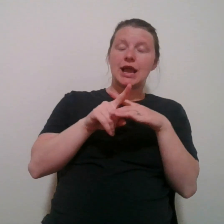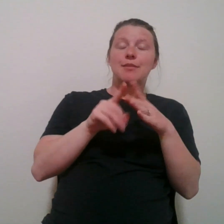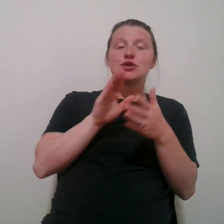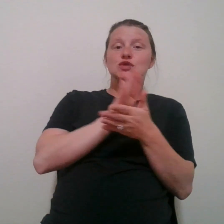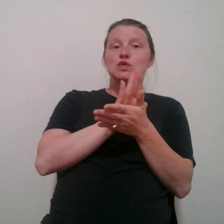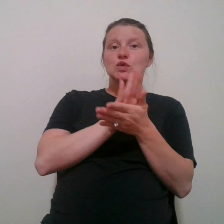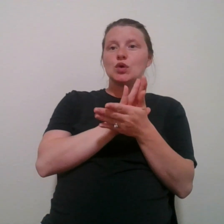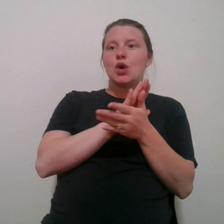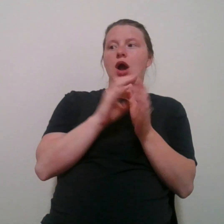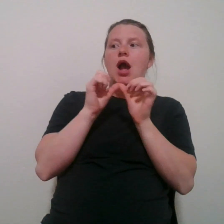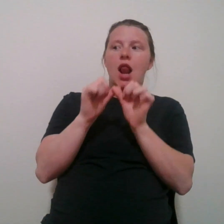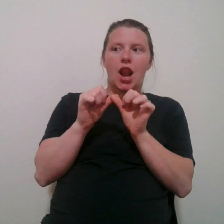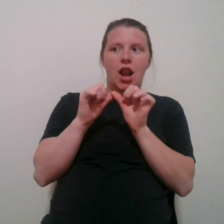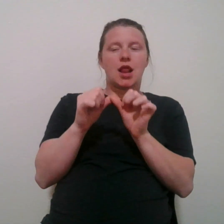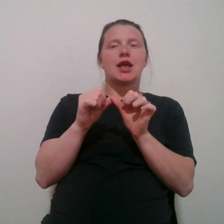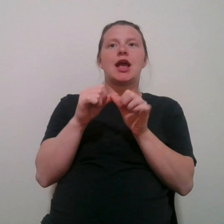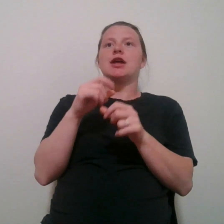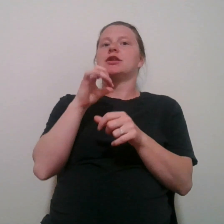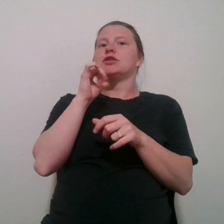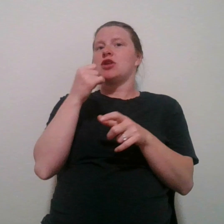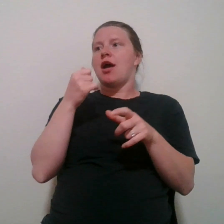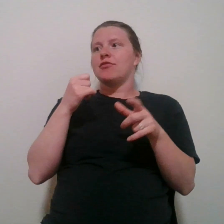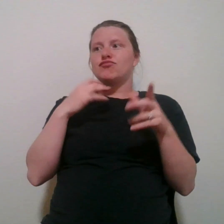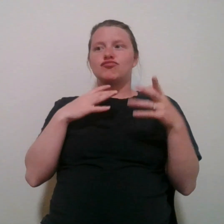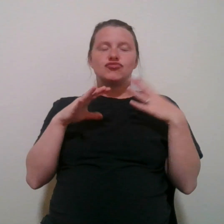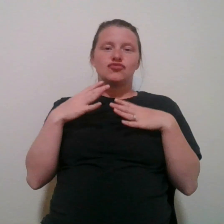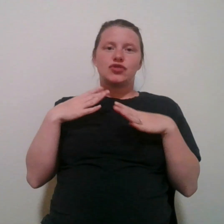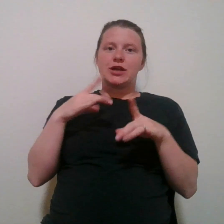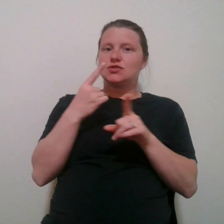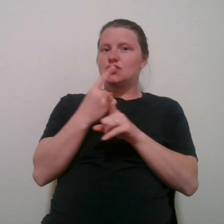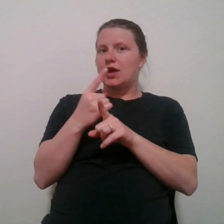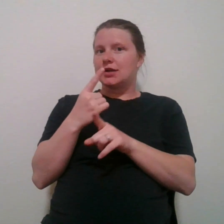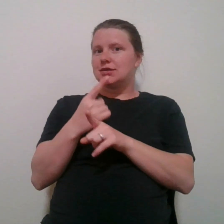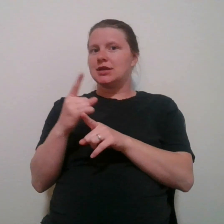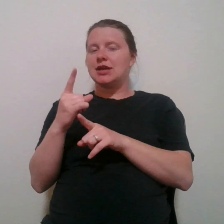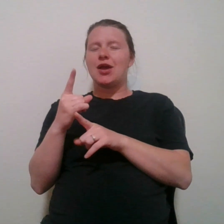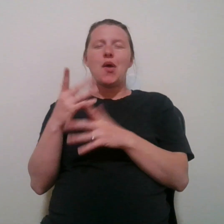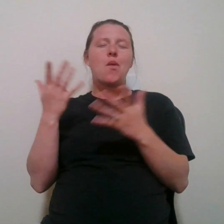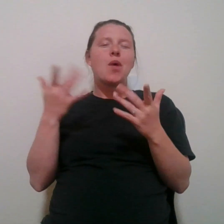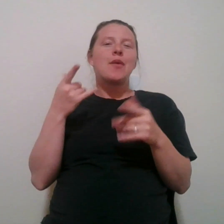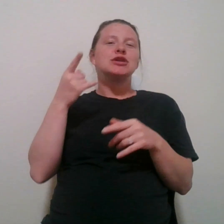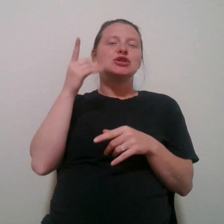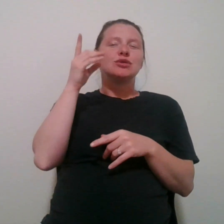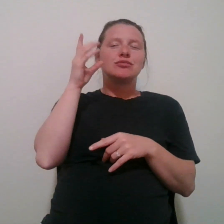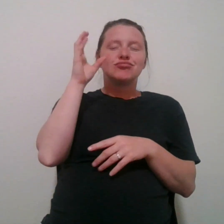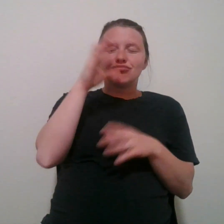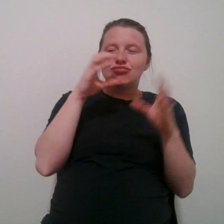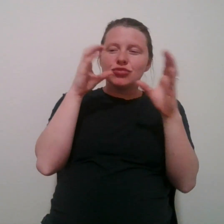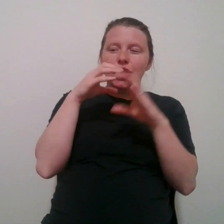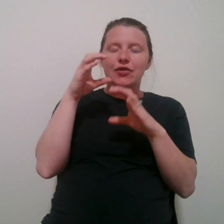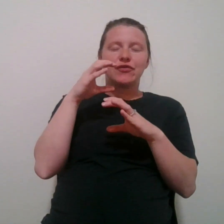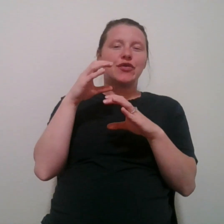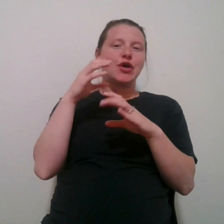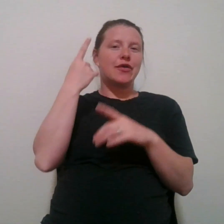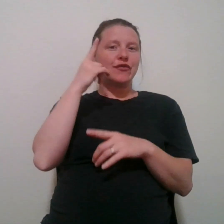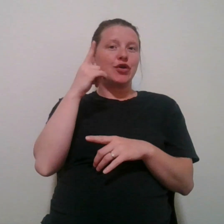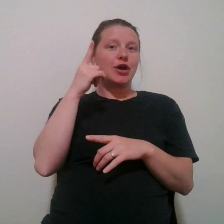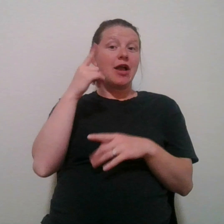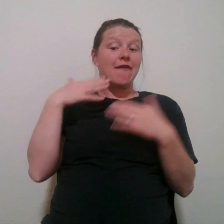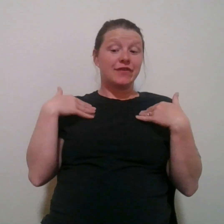consistently poorly dressed, that kind of thing? What other indicators would you look for of physical neglect or abuse from the